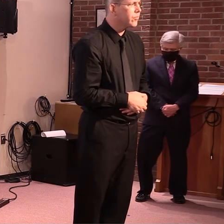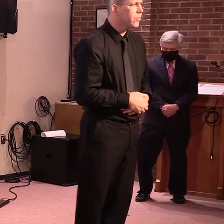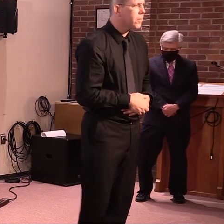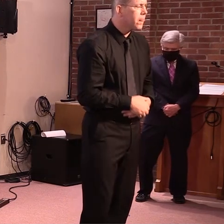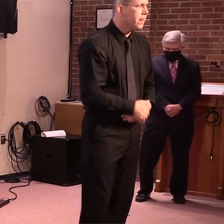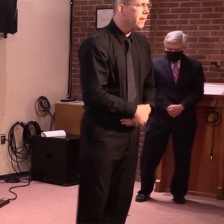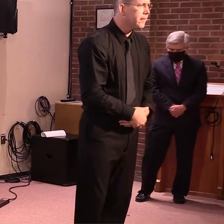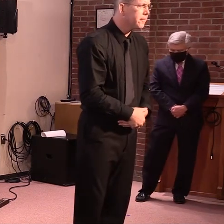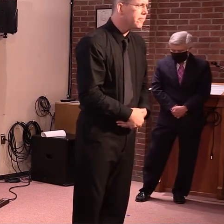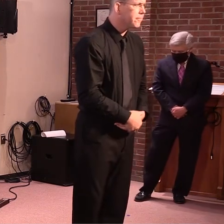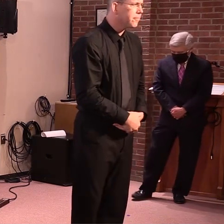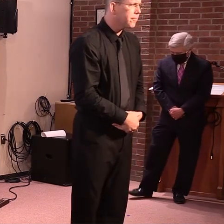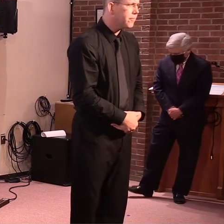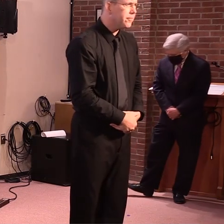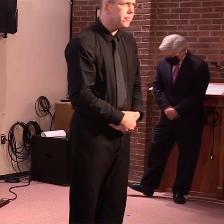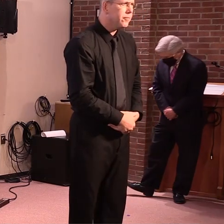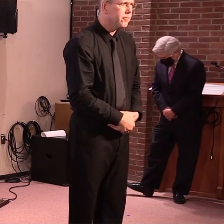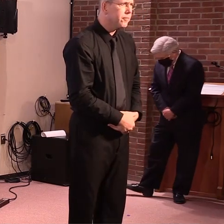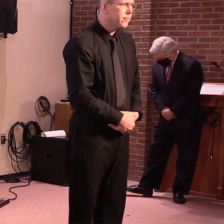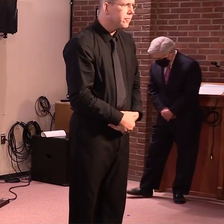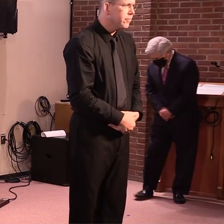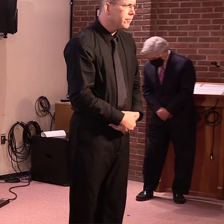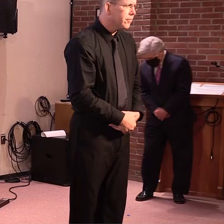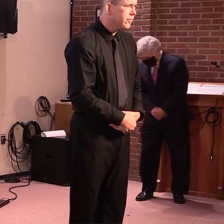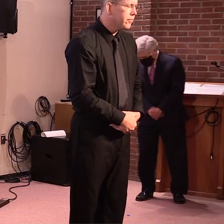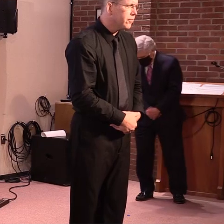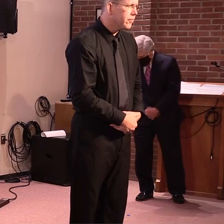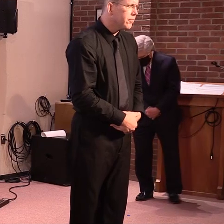especially in your profession, they pushed back.